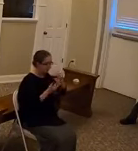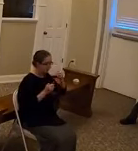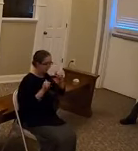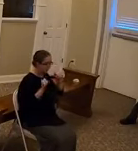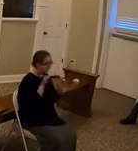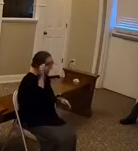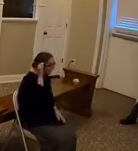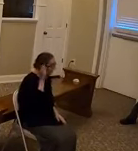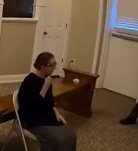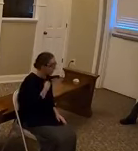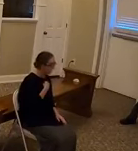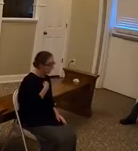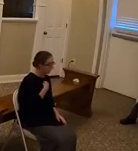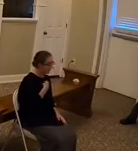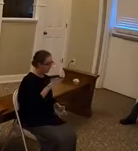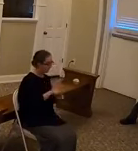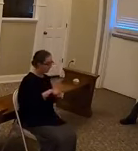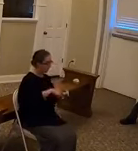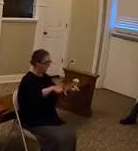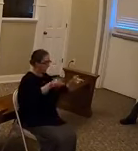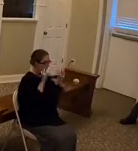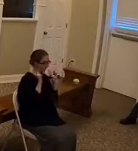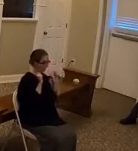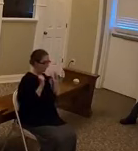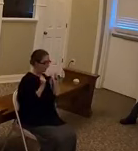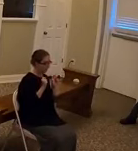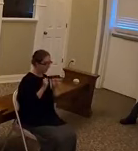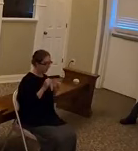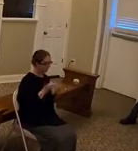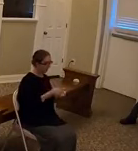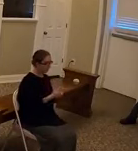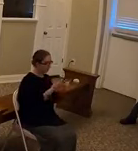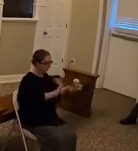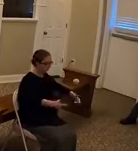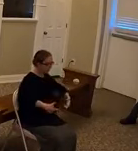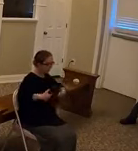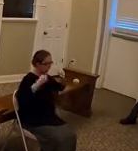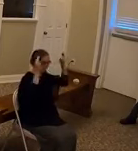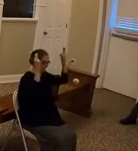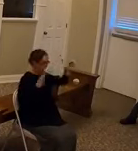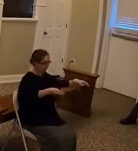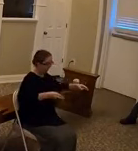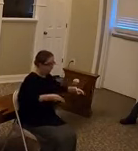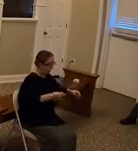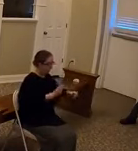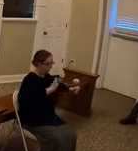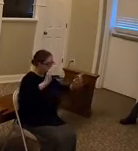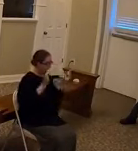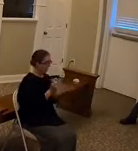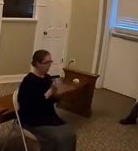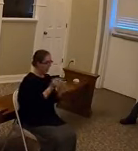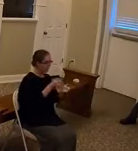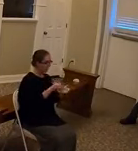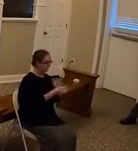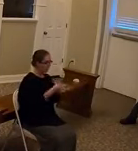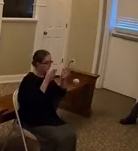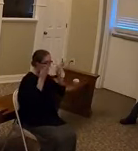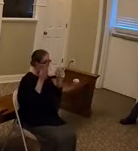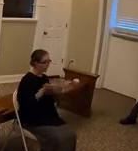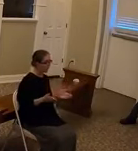Oh, come on, hear me tonight. And then all of a sudden, new life began to happen. You became a new creature.